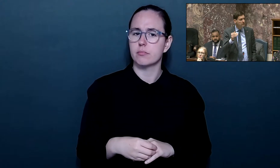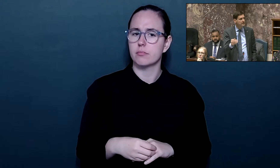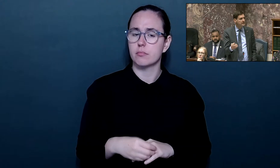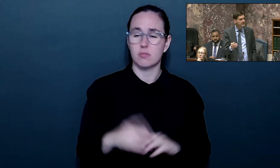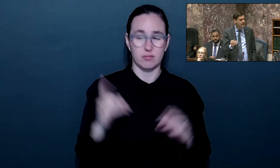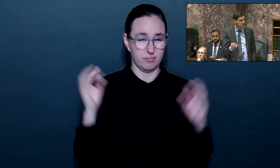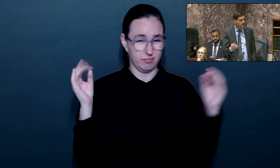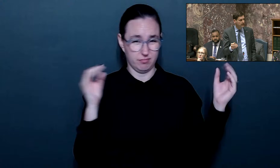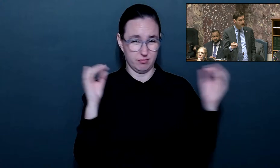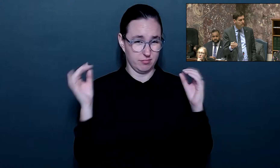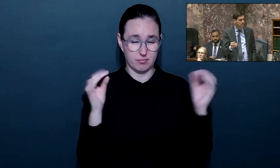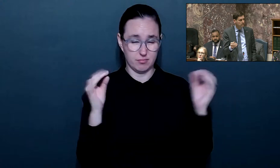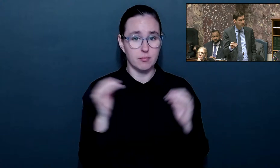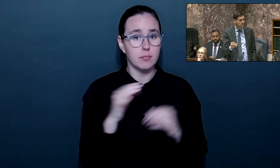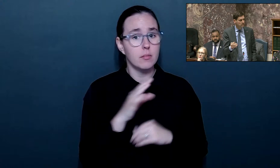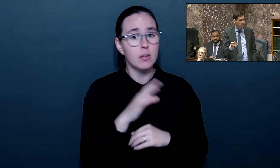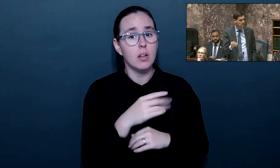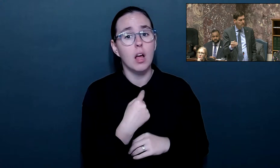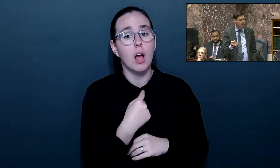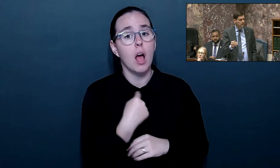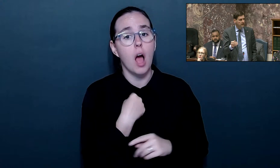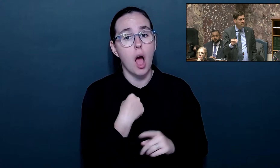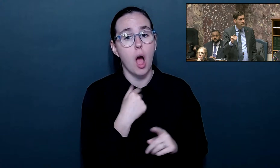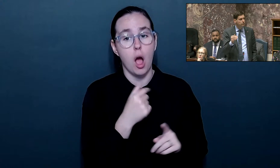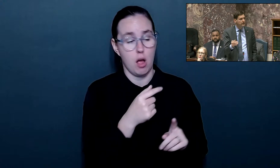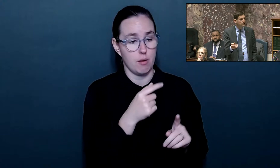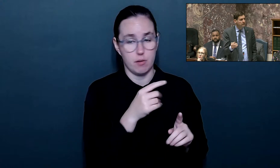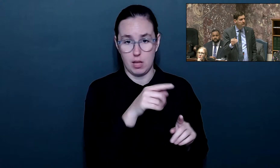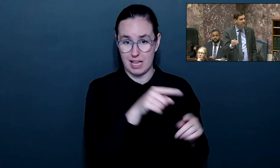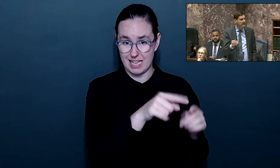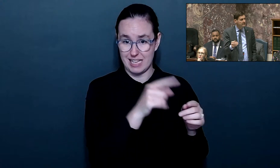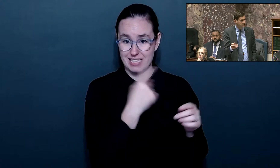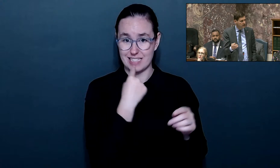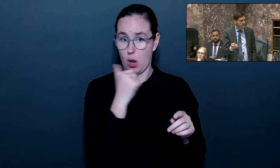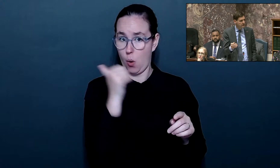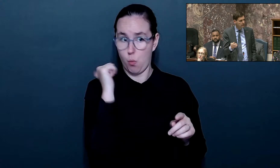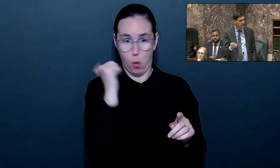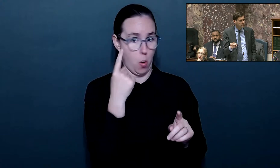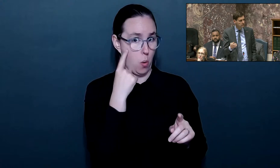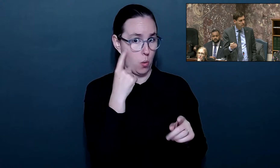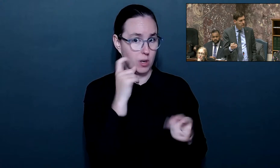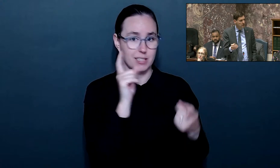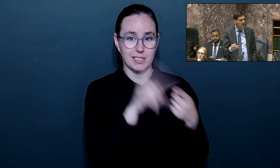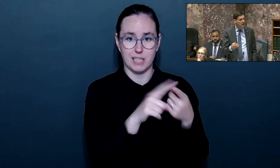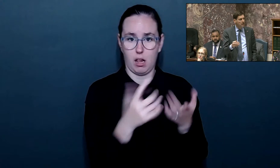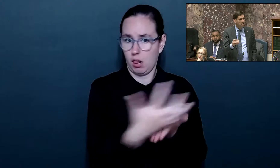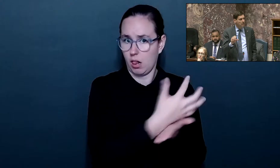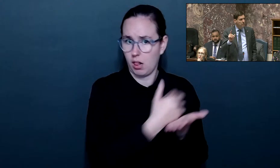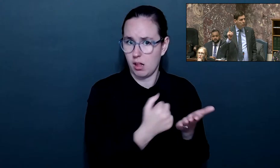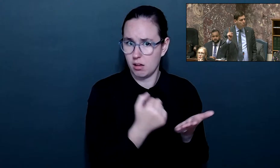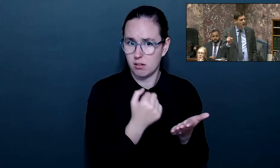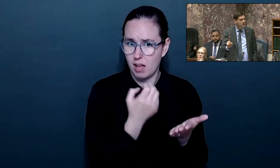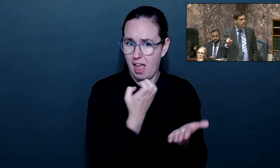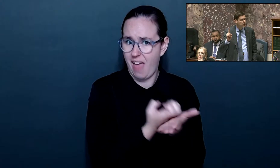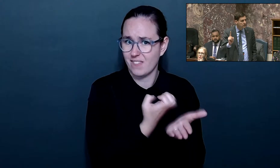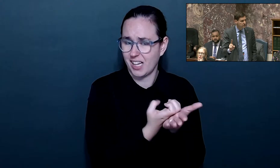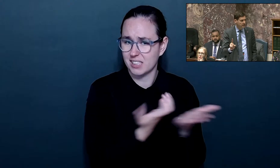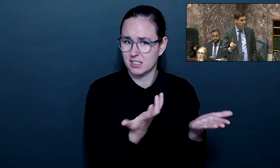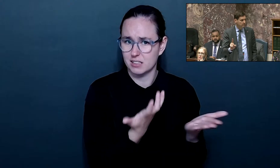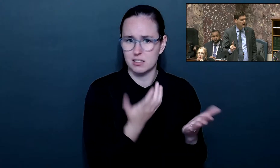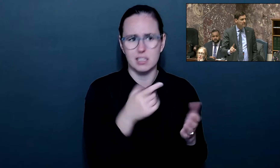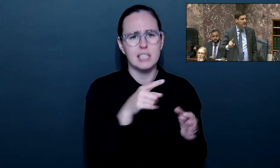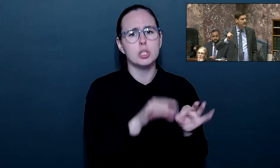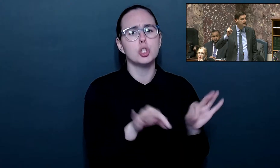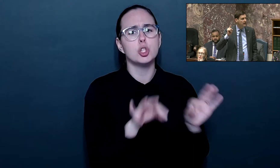Now, I raised Members. this yesterday. I think it's Please. critical that the facts have a chance to come out. The one